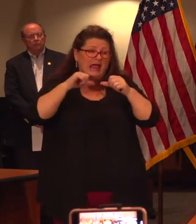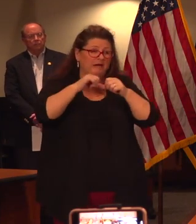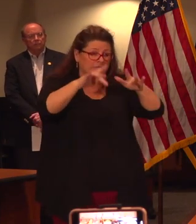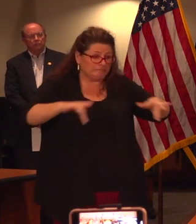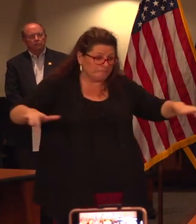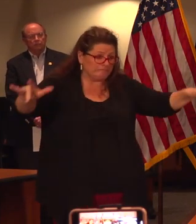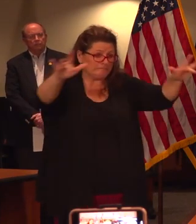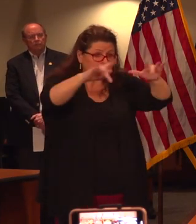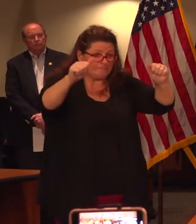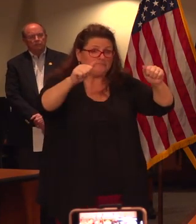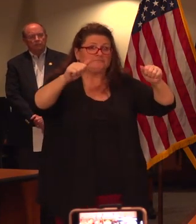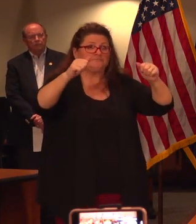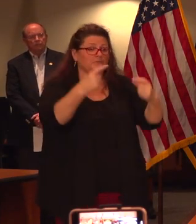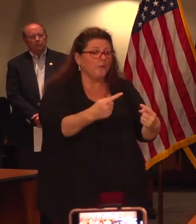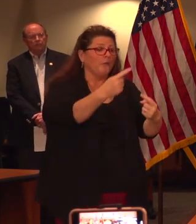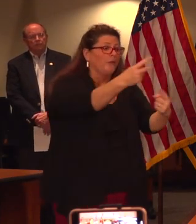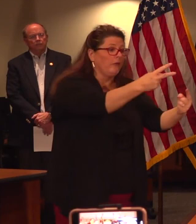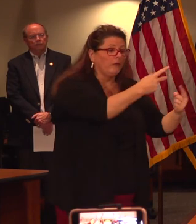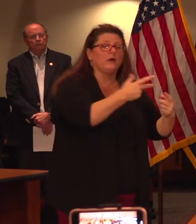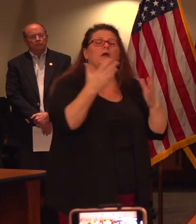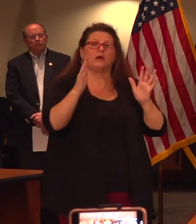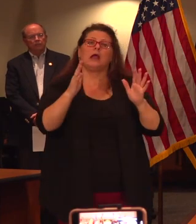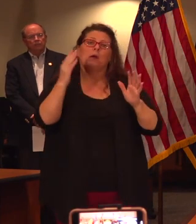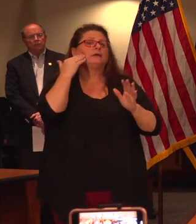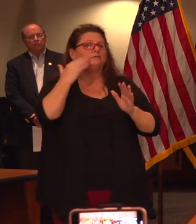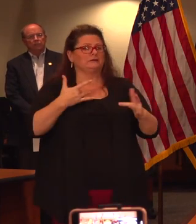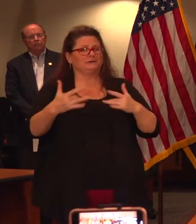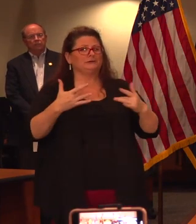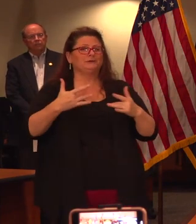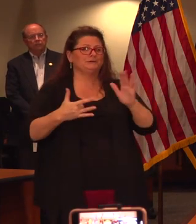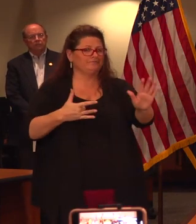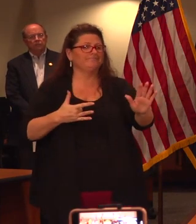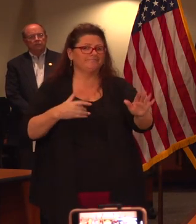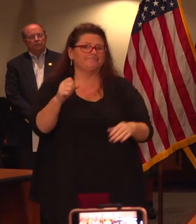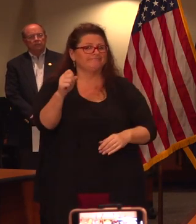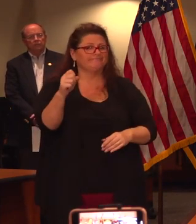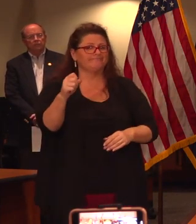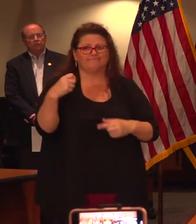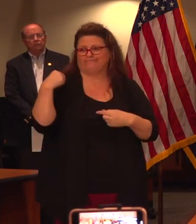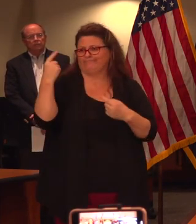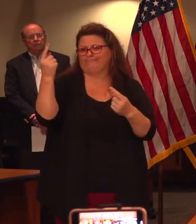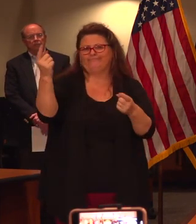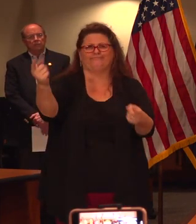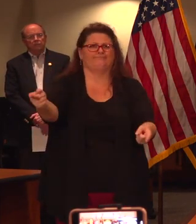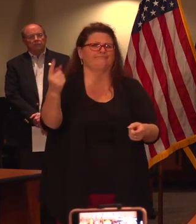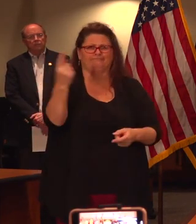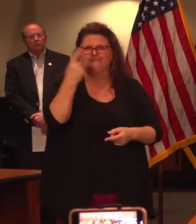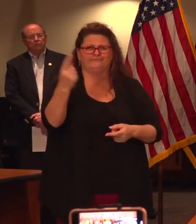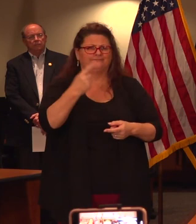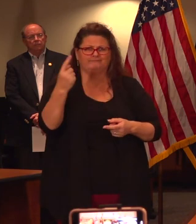the rural areas, of course, are of concern, and they always have been. That's why we've been